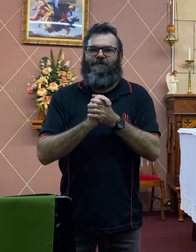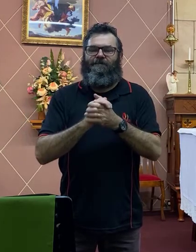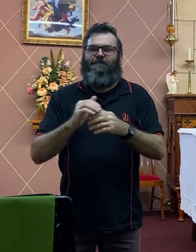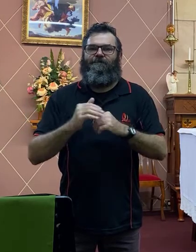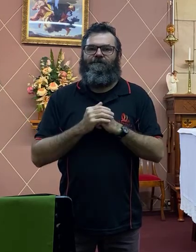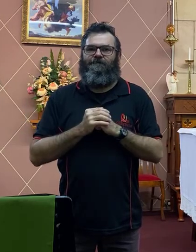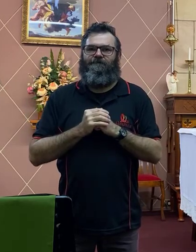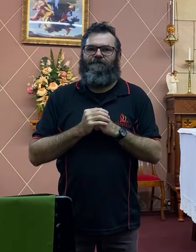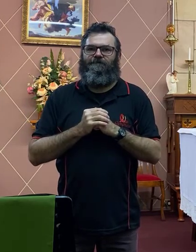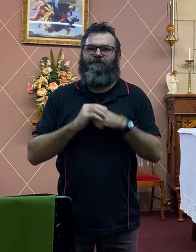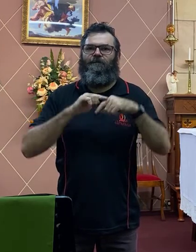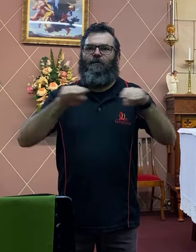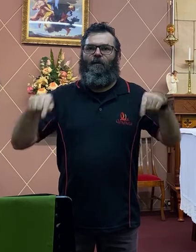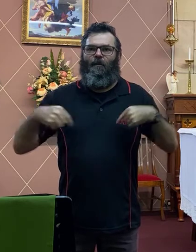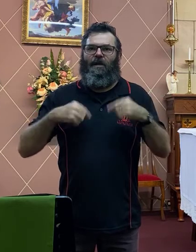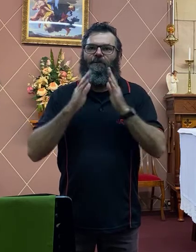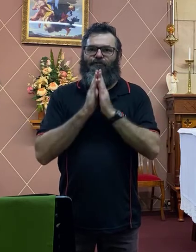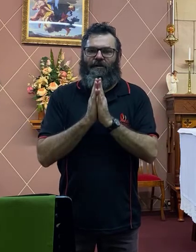pray.